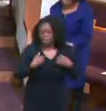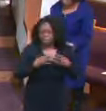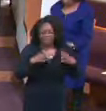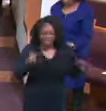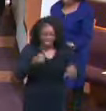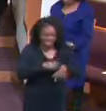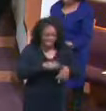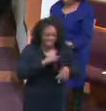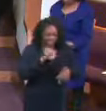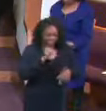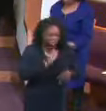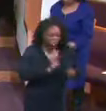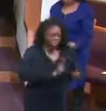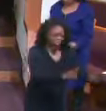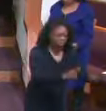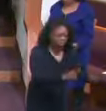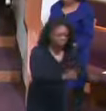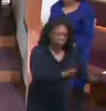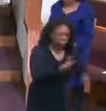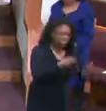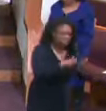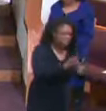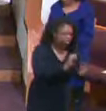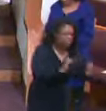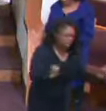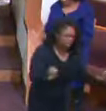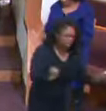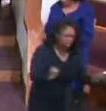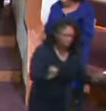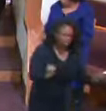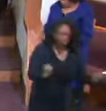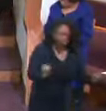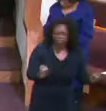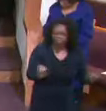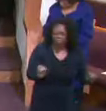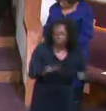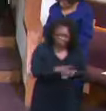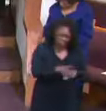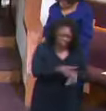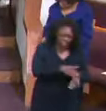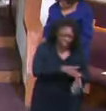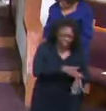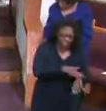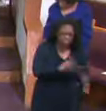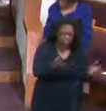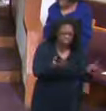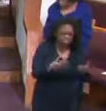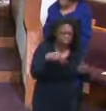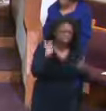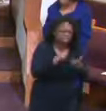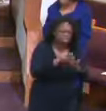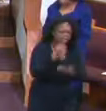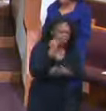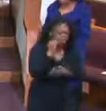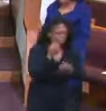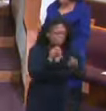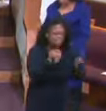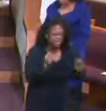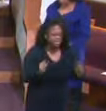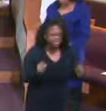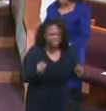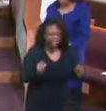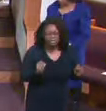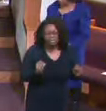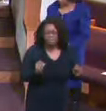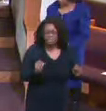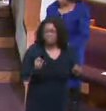rush to get nowhere, amen. It'll be there when you get there, amen. But we need you to get there safely. We needed to get there soundly. We